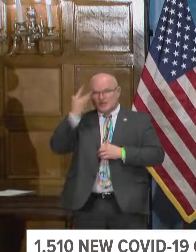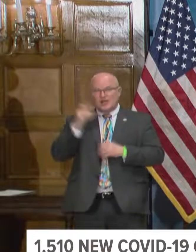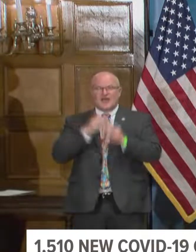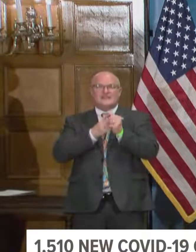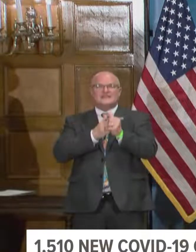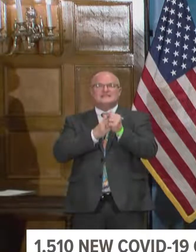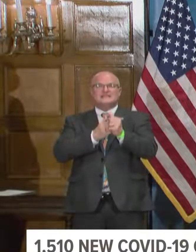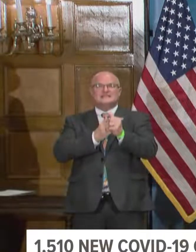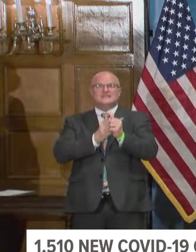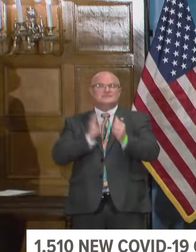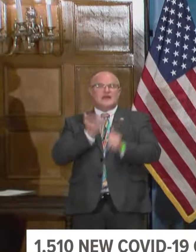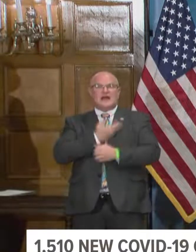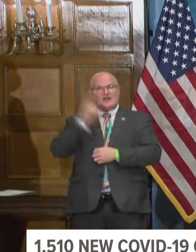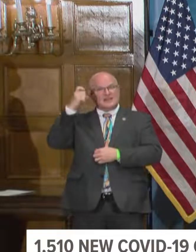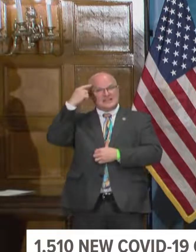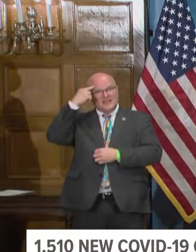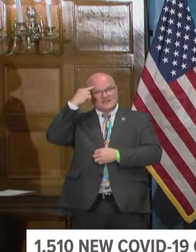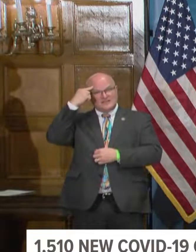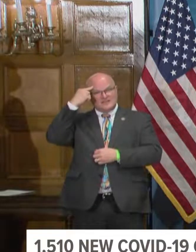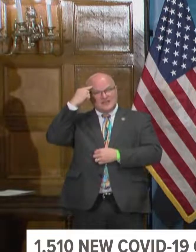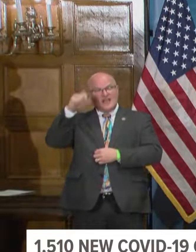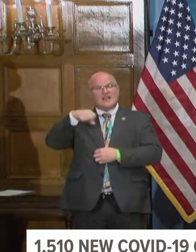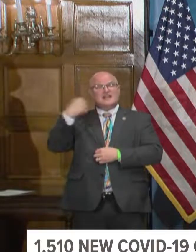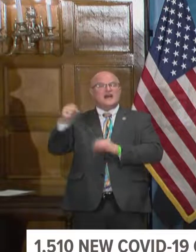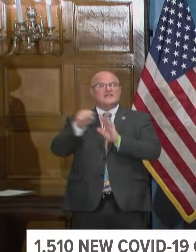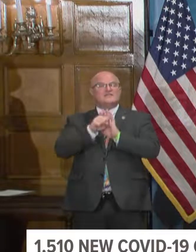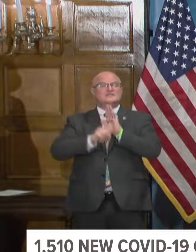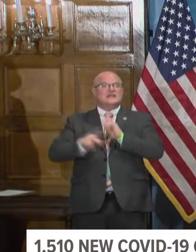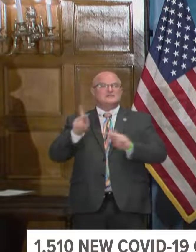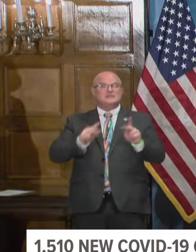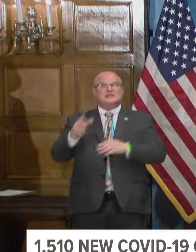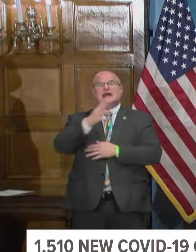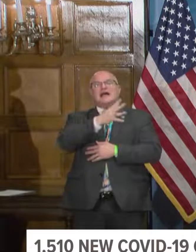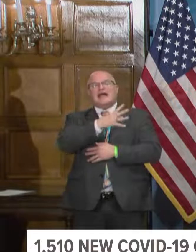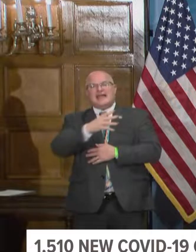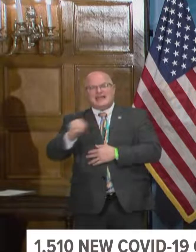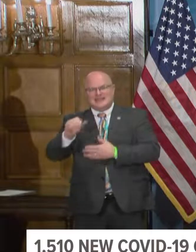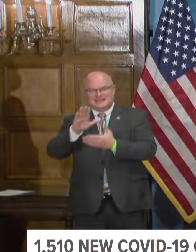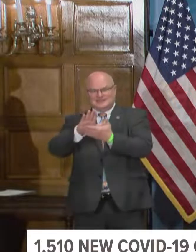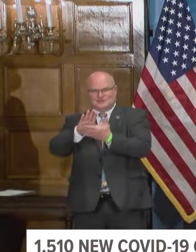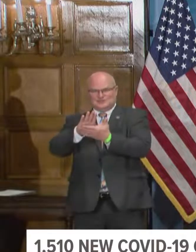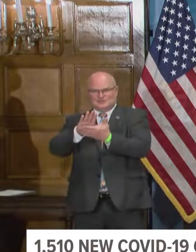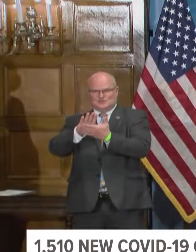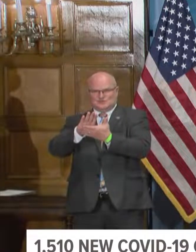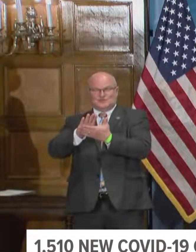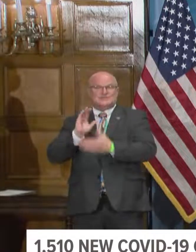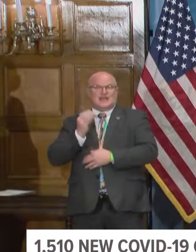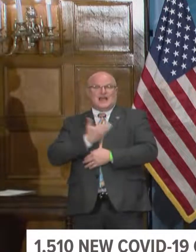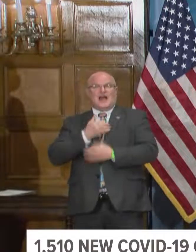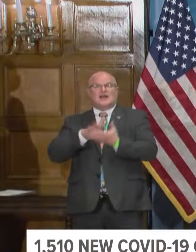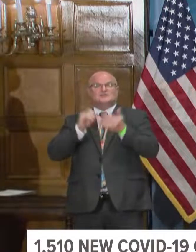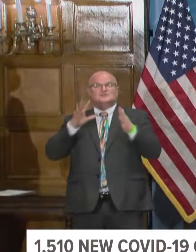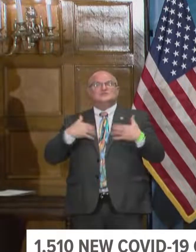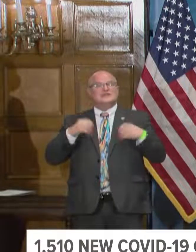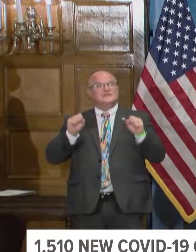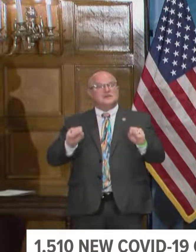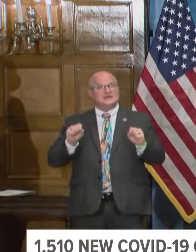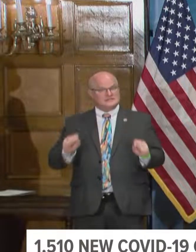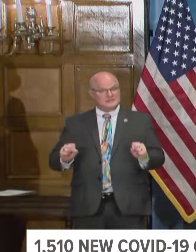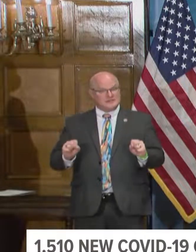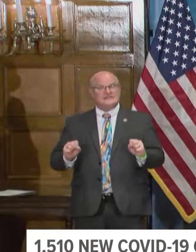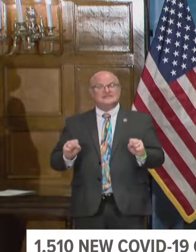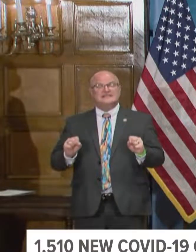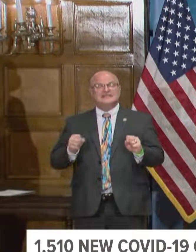leadership from our governor, from other state officials, and from our schools that our students have had the possibility